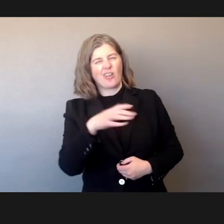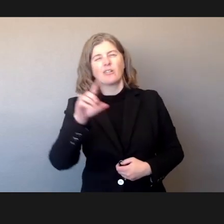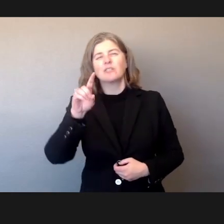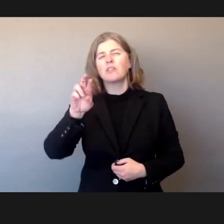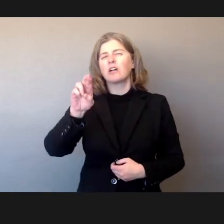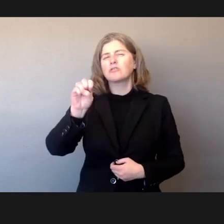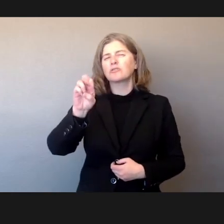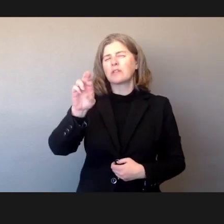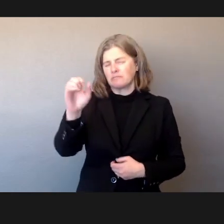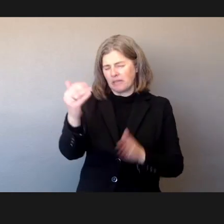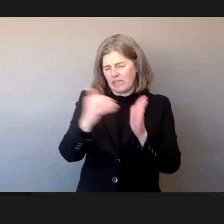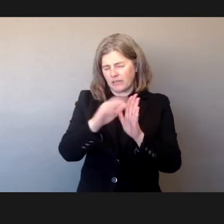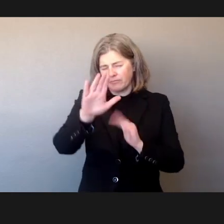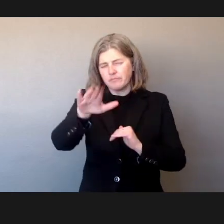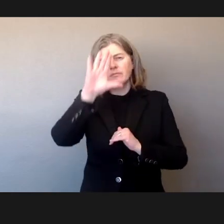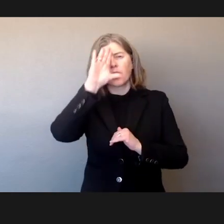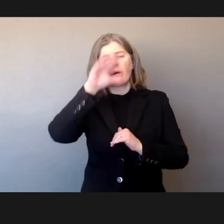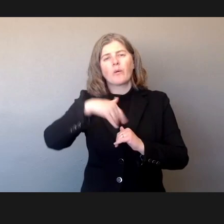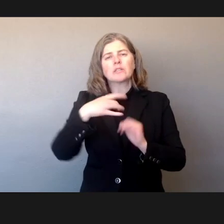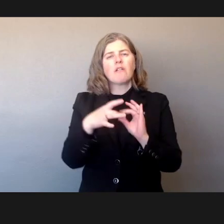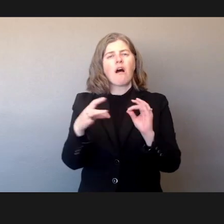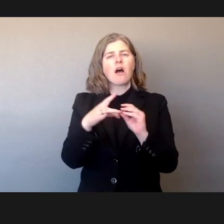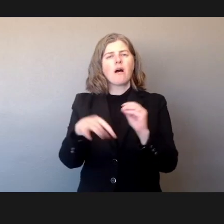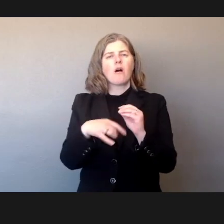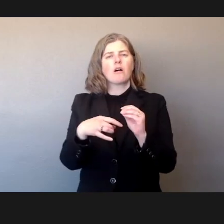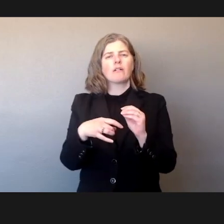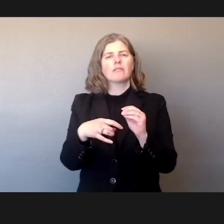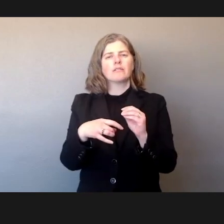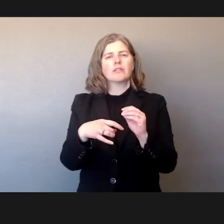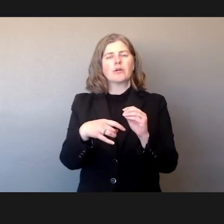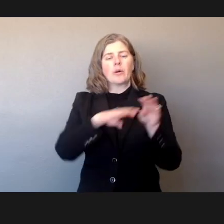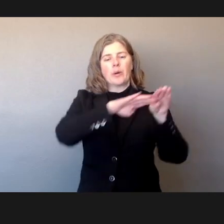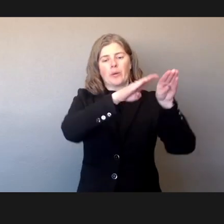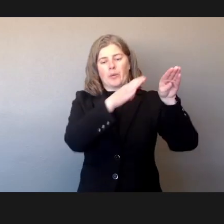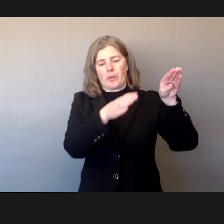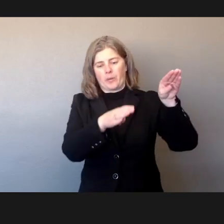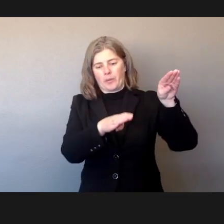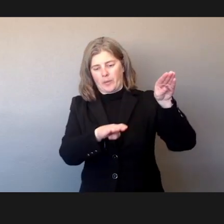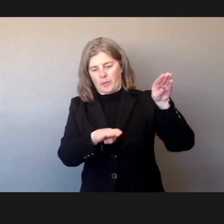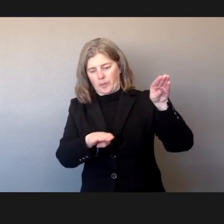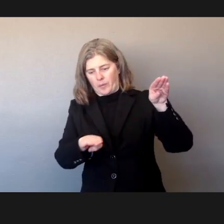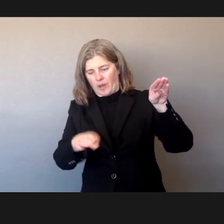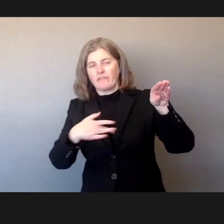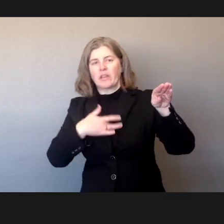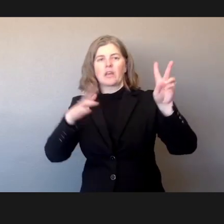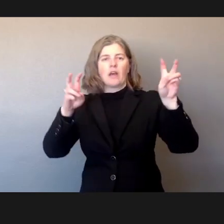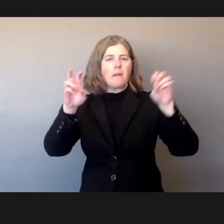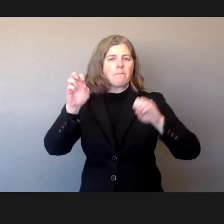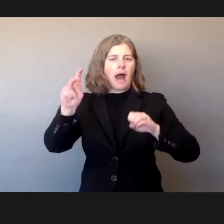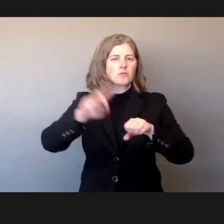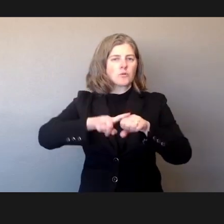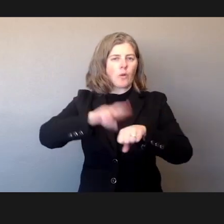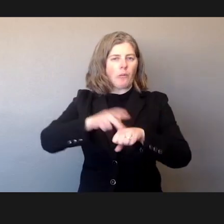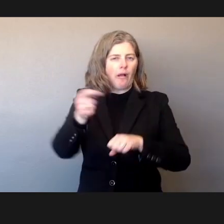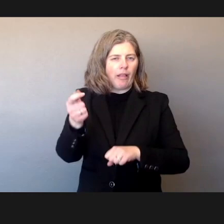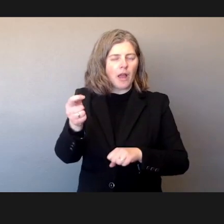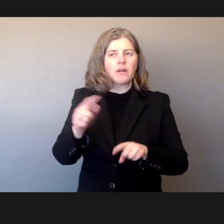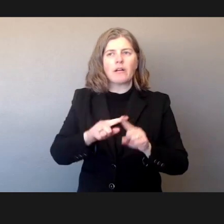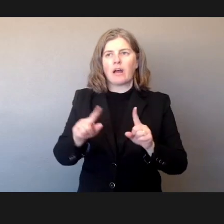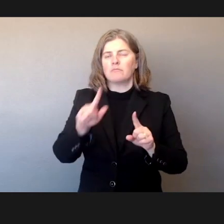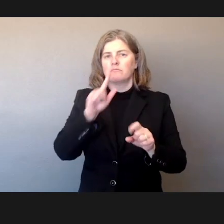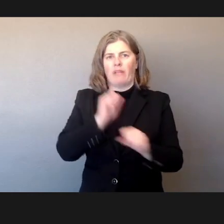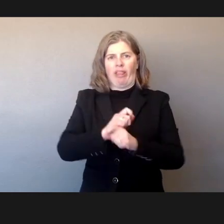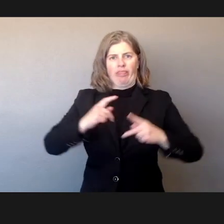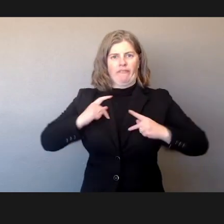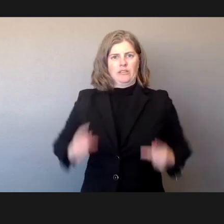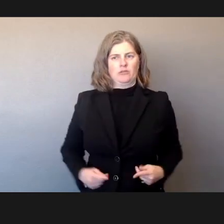Scrace, again, we're talking about kind of coming out of the woods here finally and sort of getting back to normal a little bit and the physical